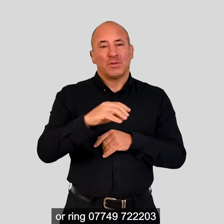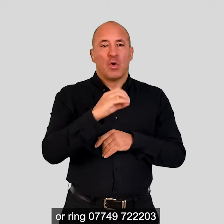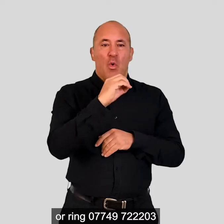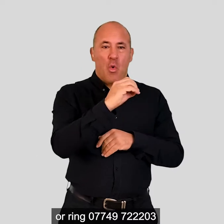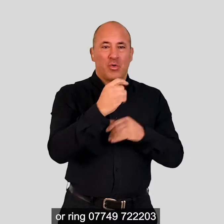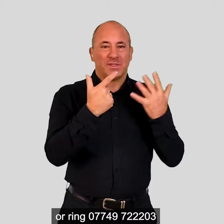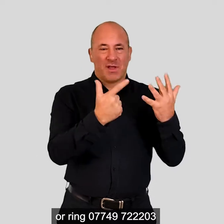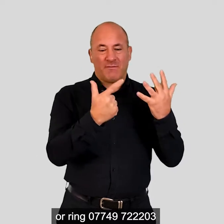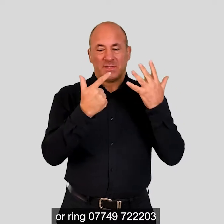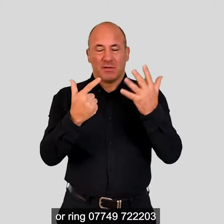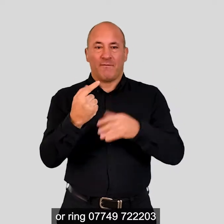07749